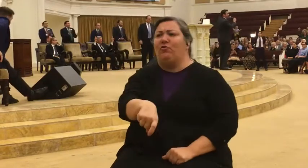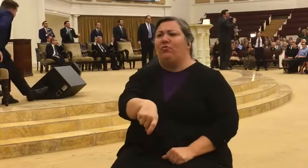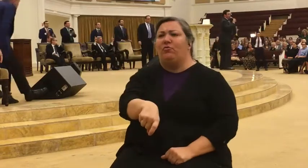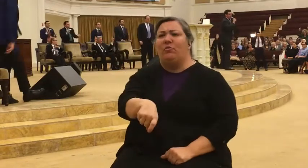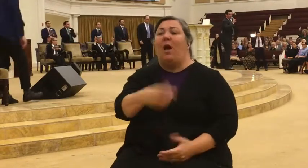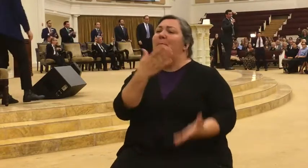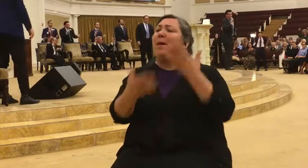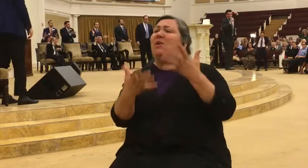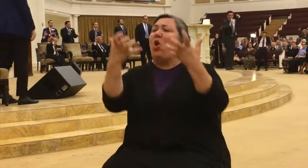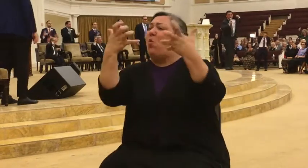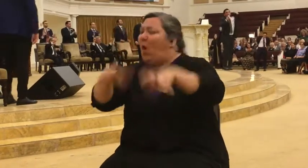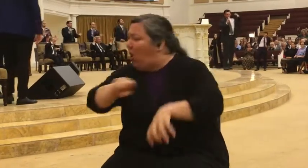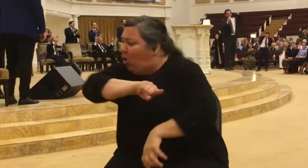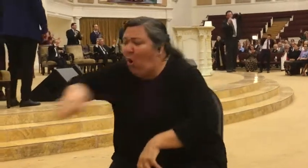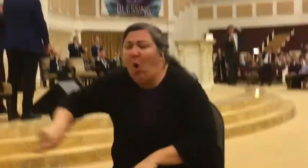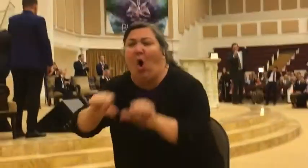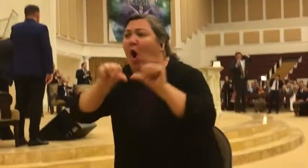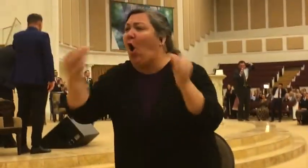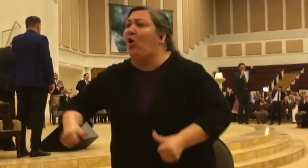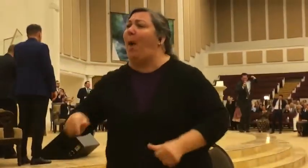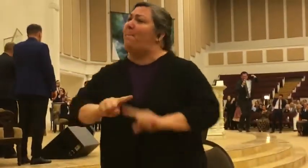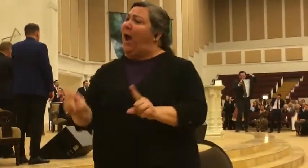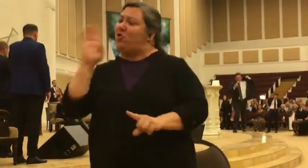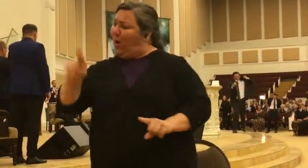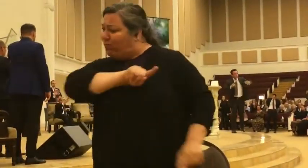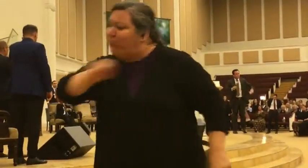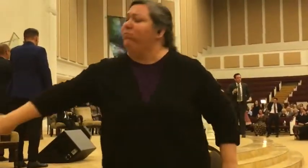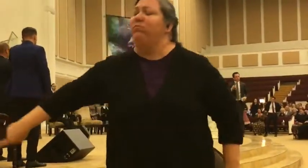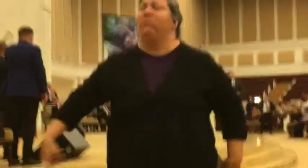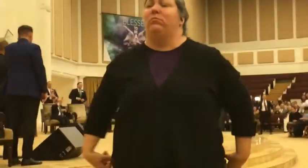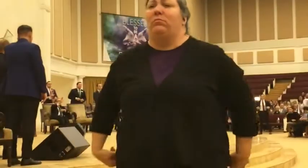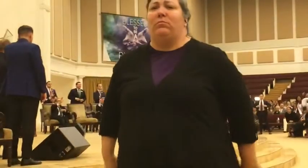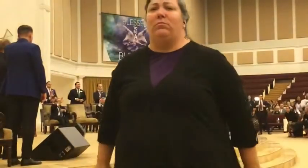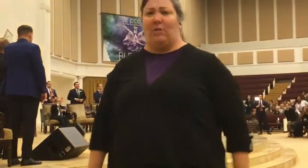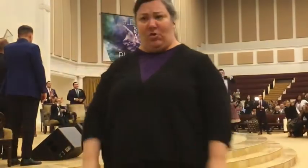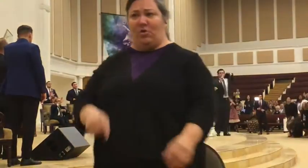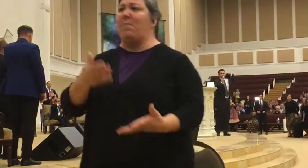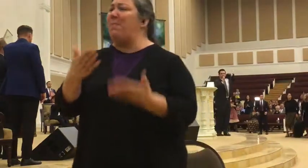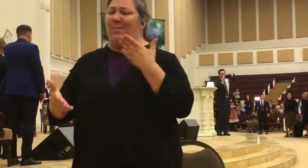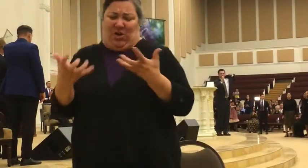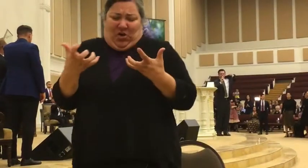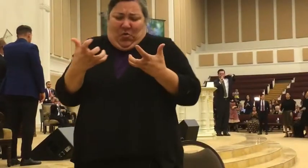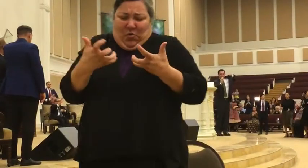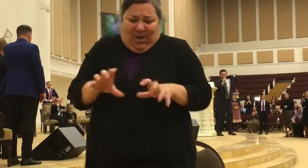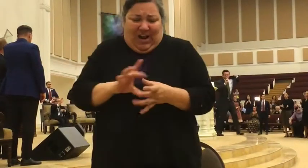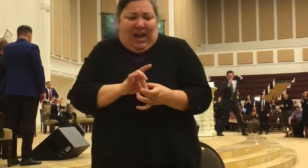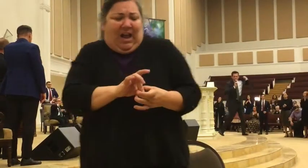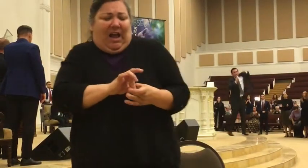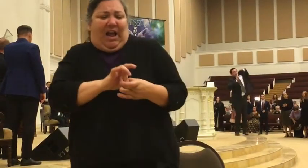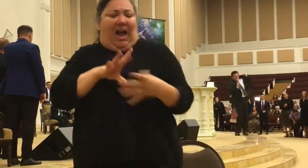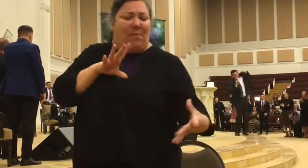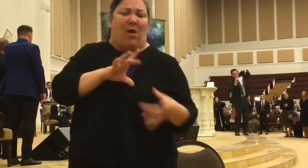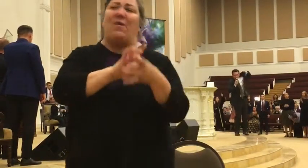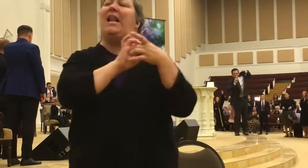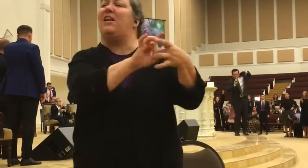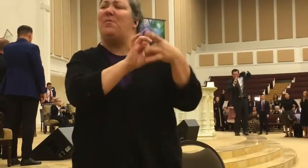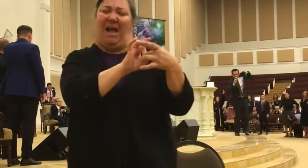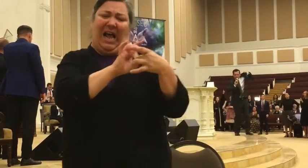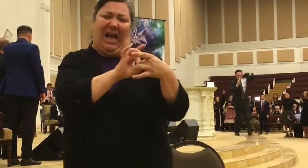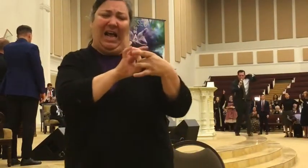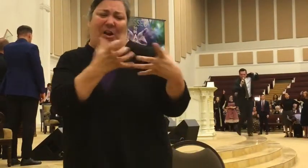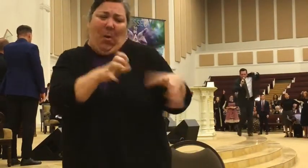You may not want to be down here, but you're going to be down here. You may not want to give up that relationship, but you're